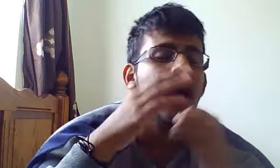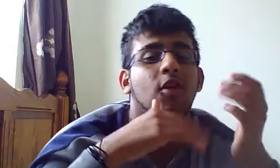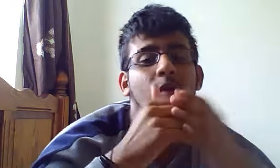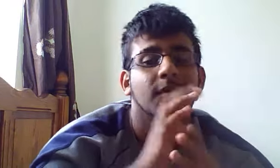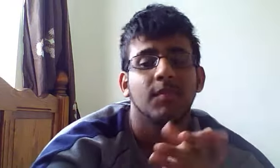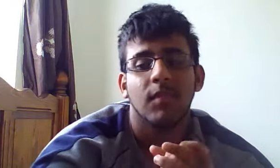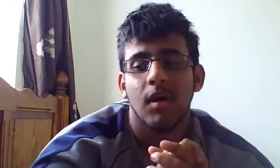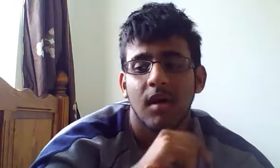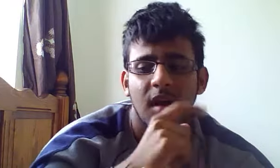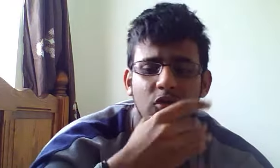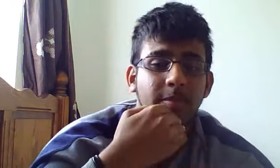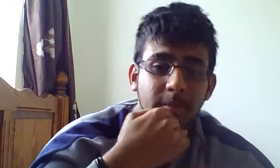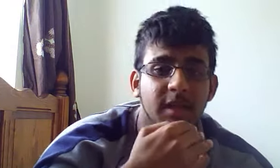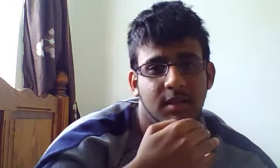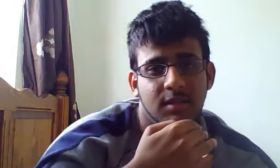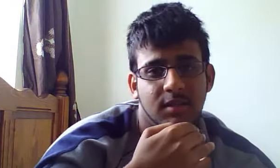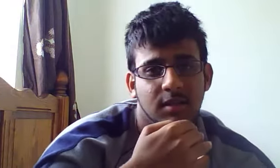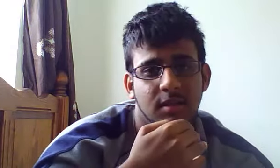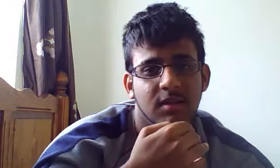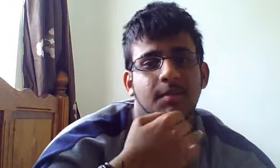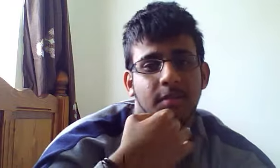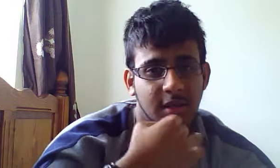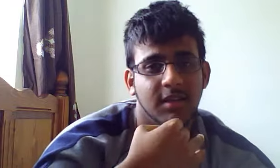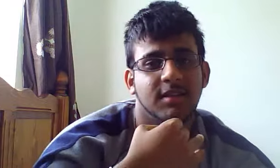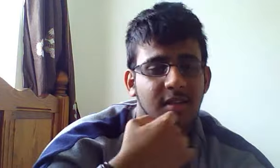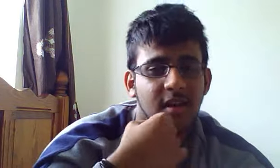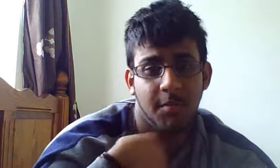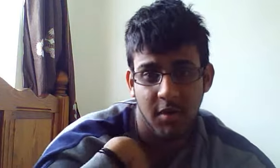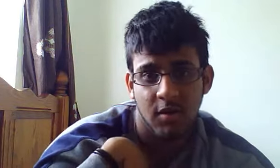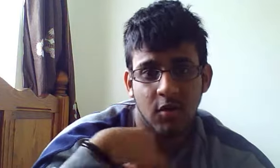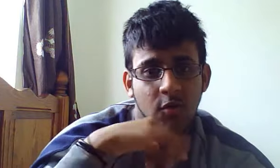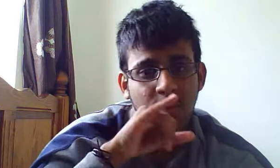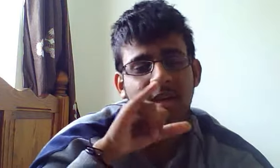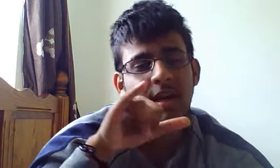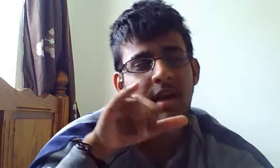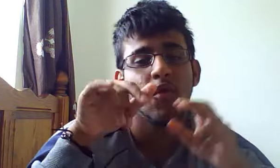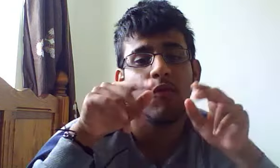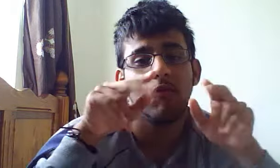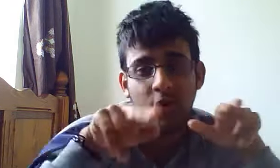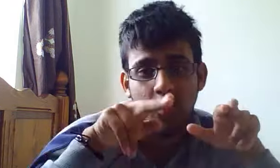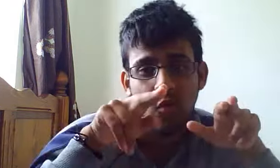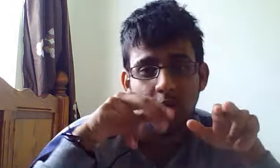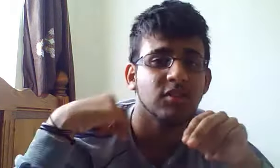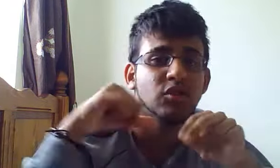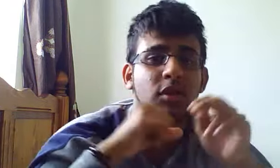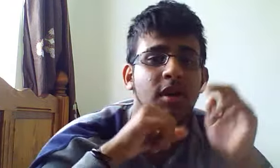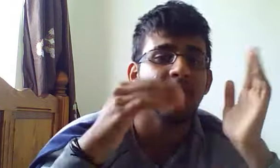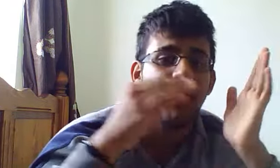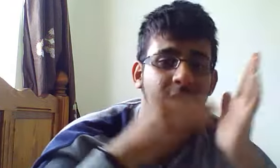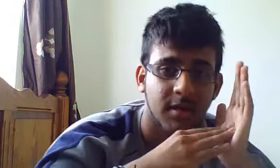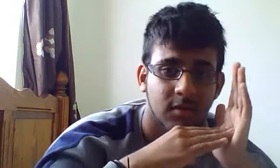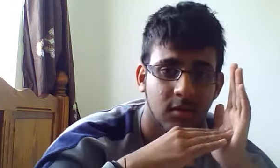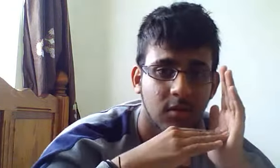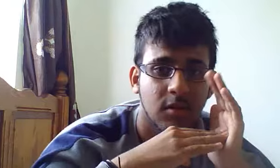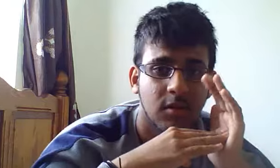Anyway, can you please tell me which kind of video I should have added?